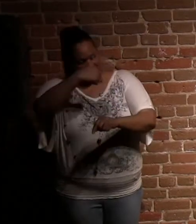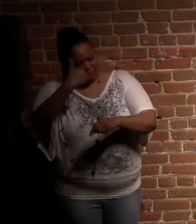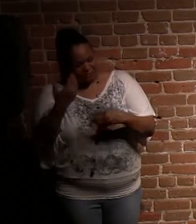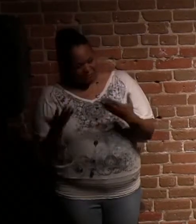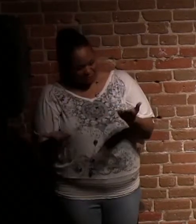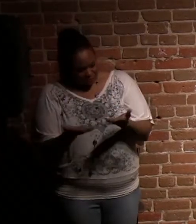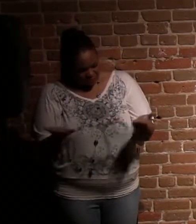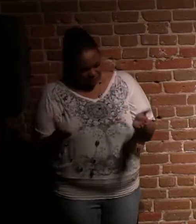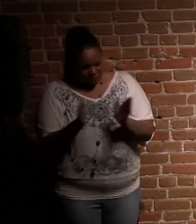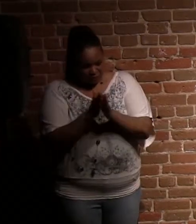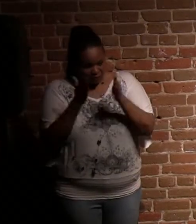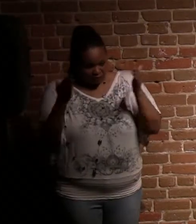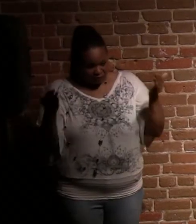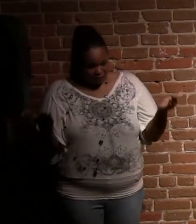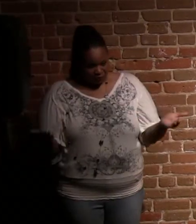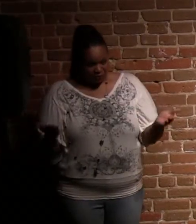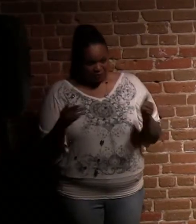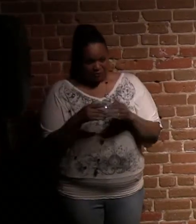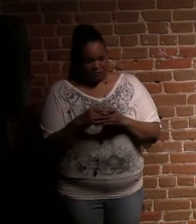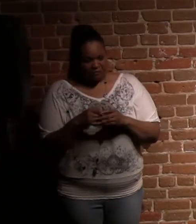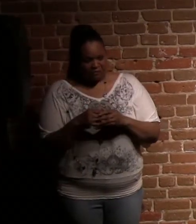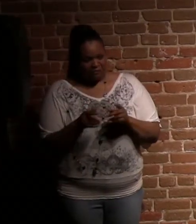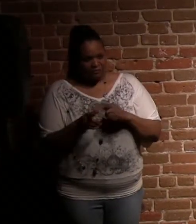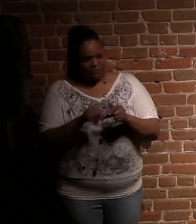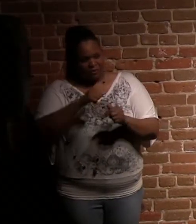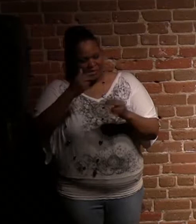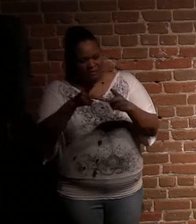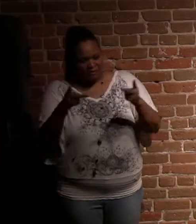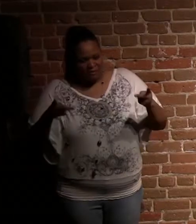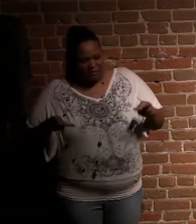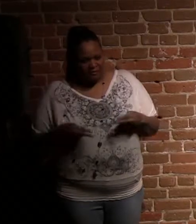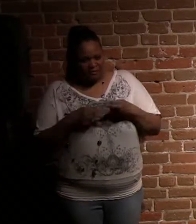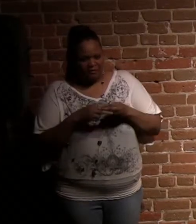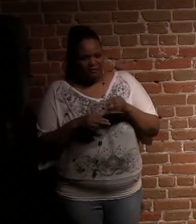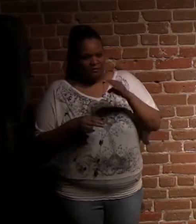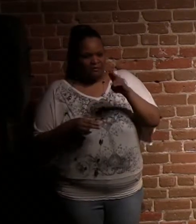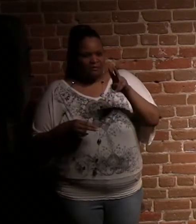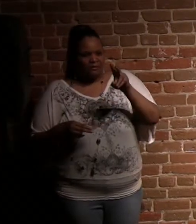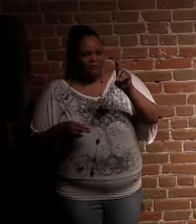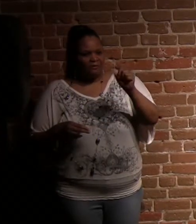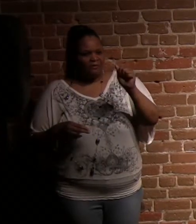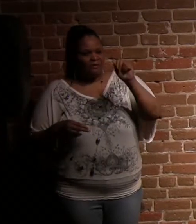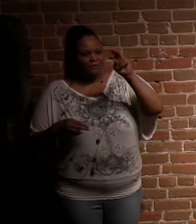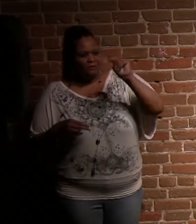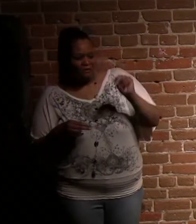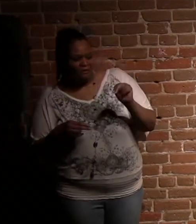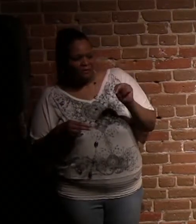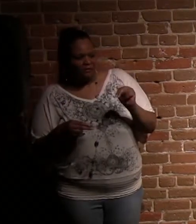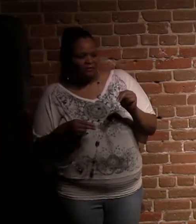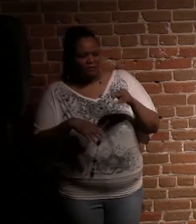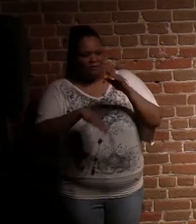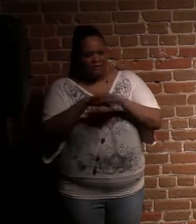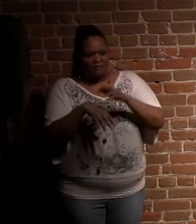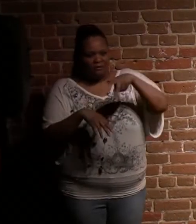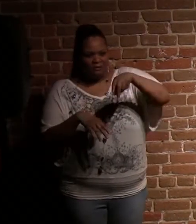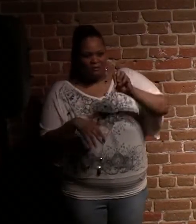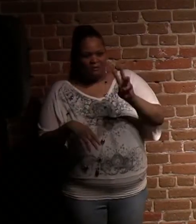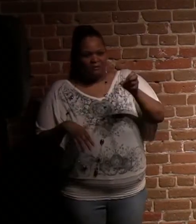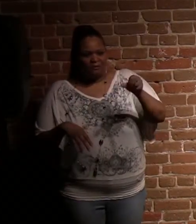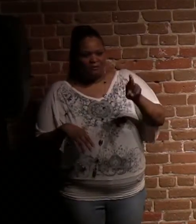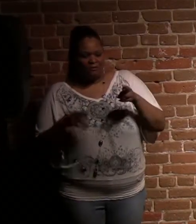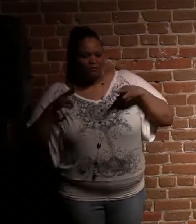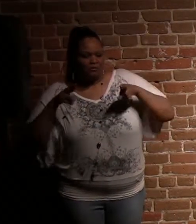to another place called Boudad's, which is out on Powers.